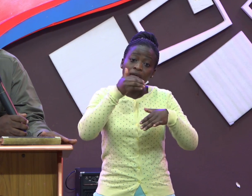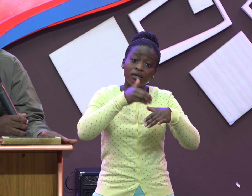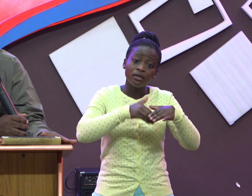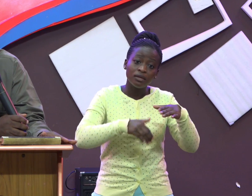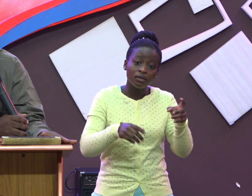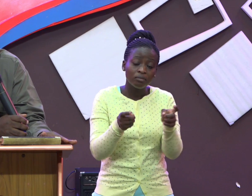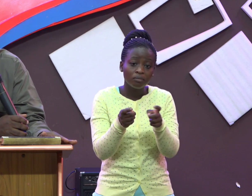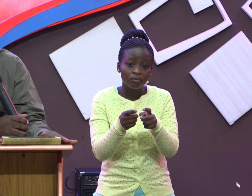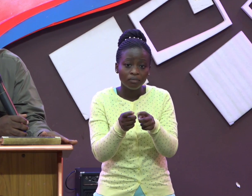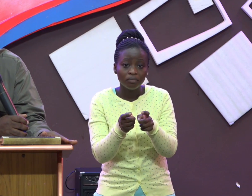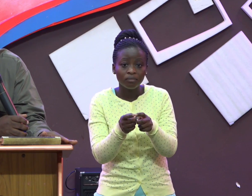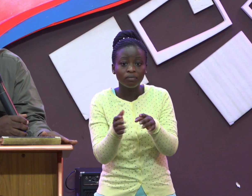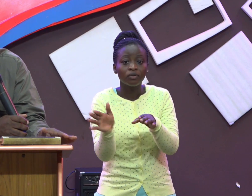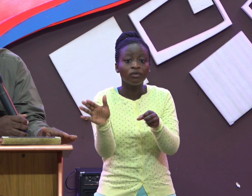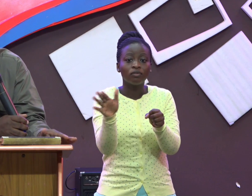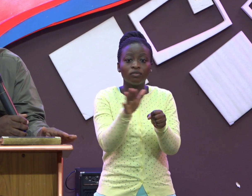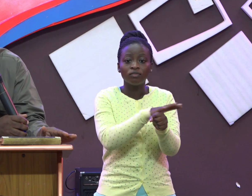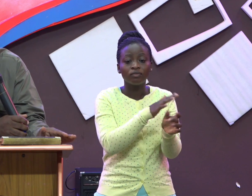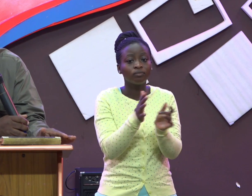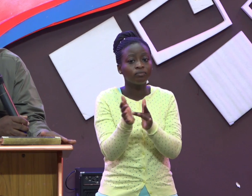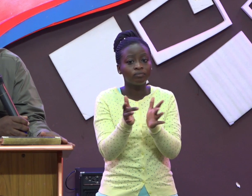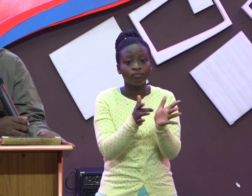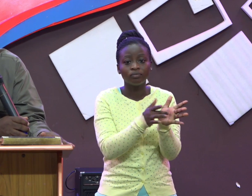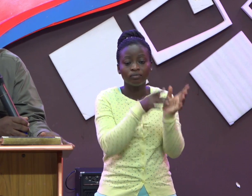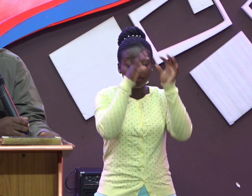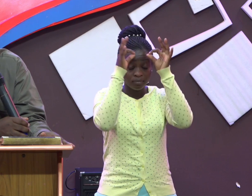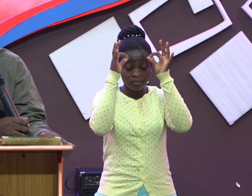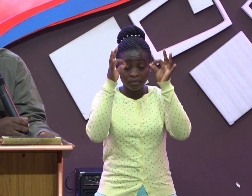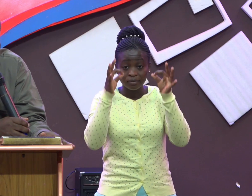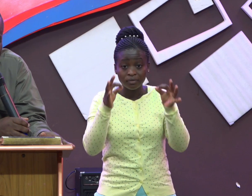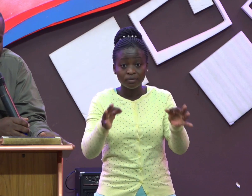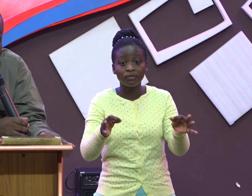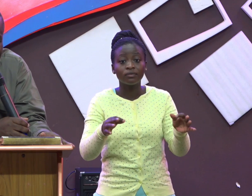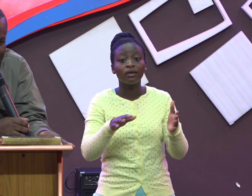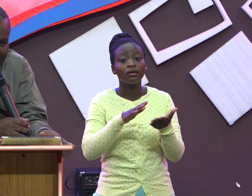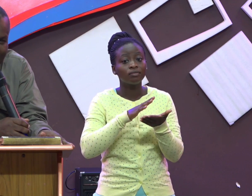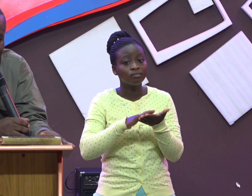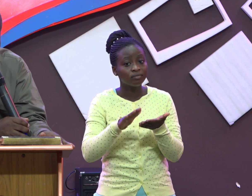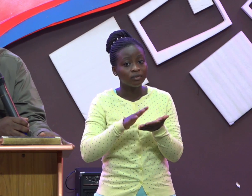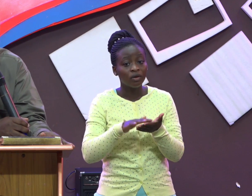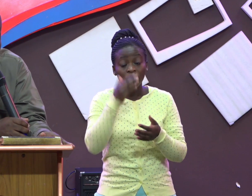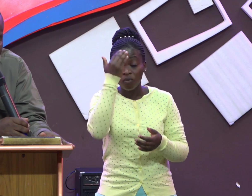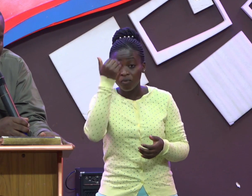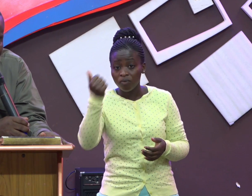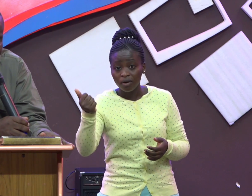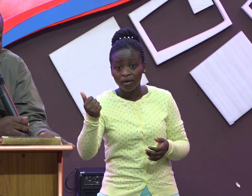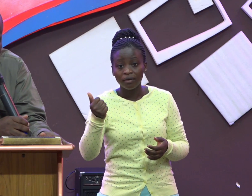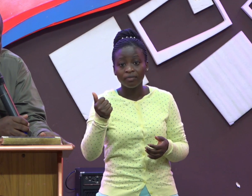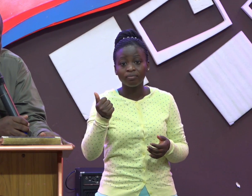Amid his pain, he was telling his father, forgive them. Because they didn't know what they're doing. But what caused